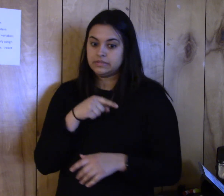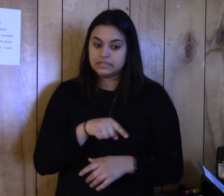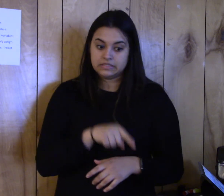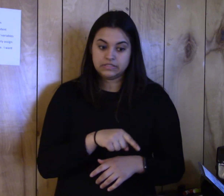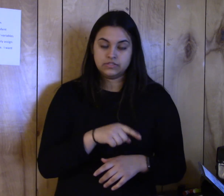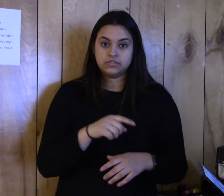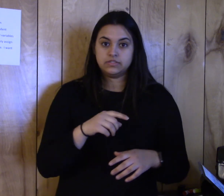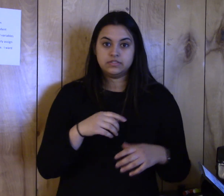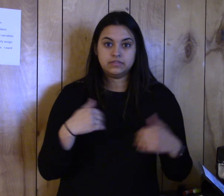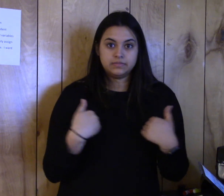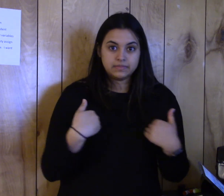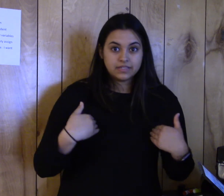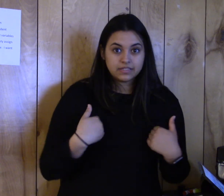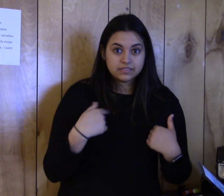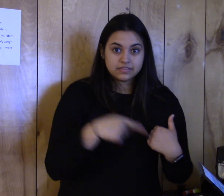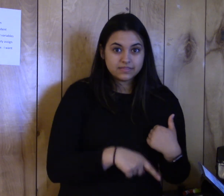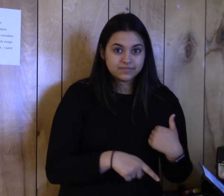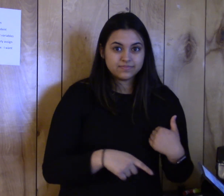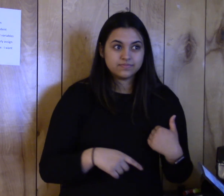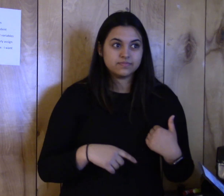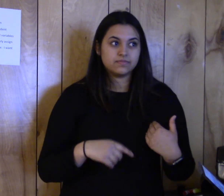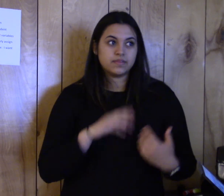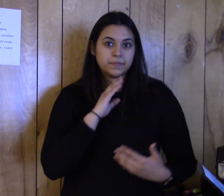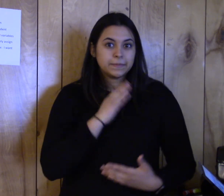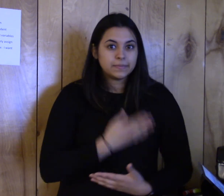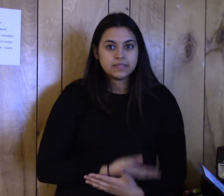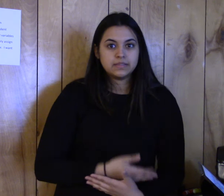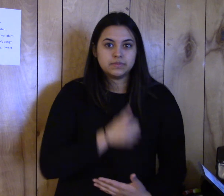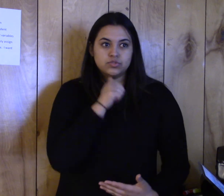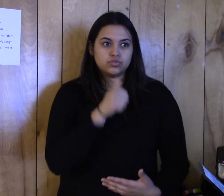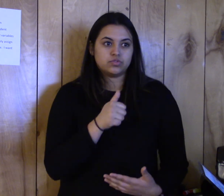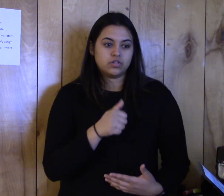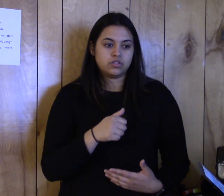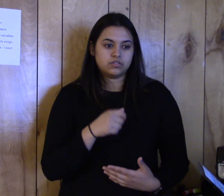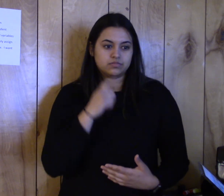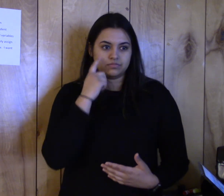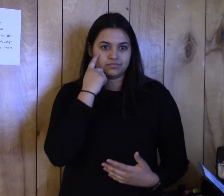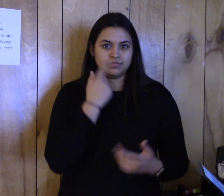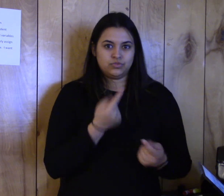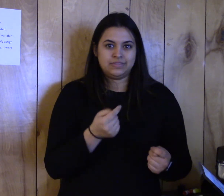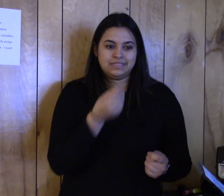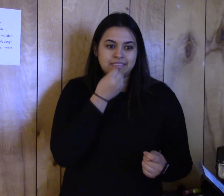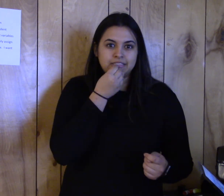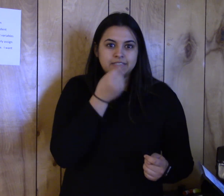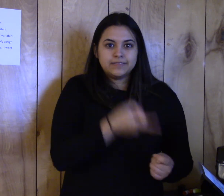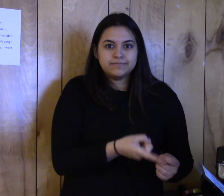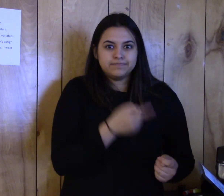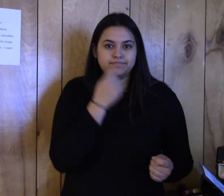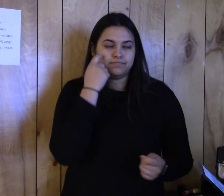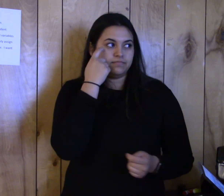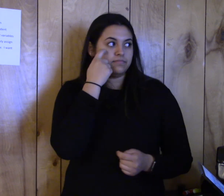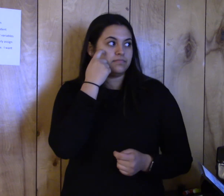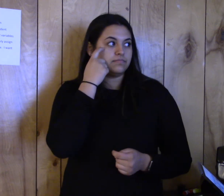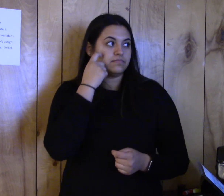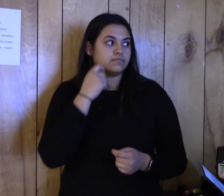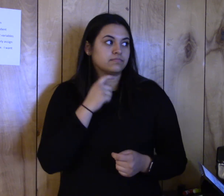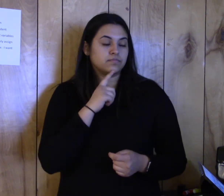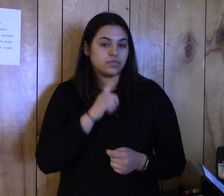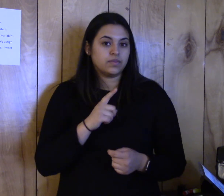babies. They're not things that are out eating, the livestock or anything like that. And in fact, he slept on his sofa so that he